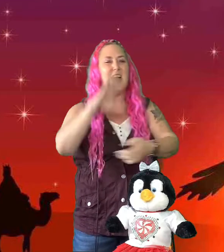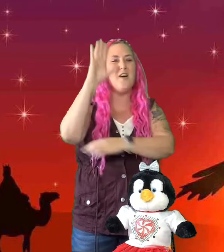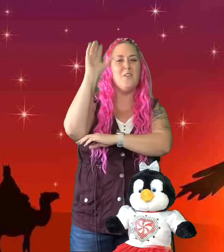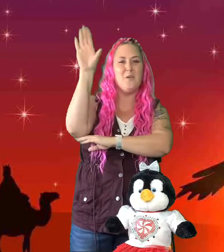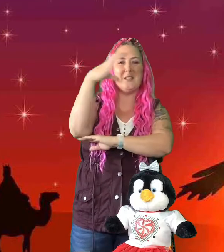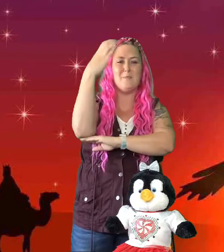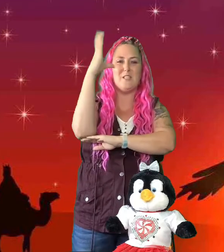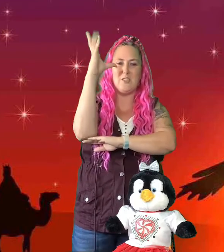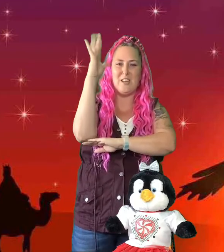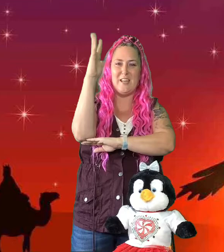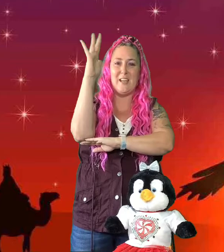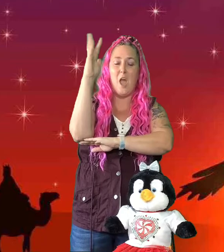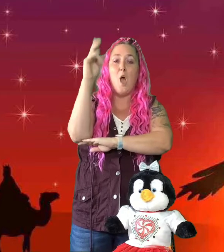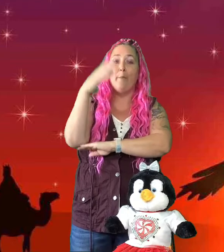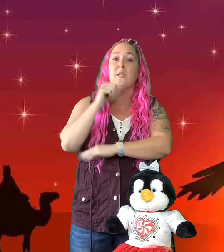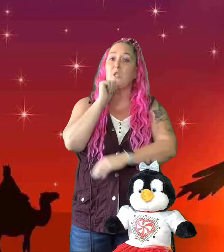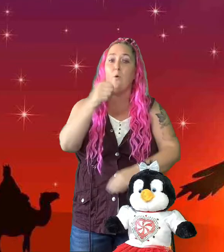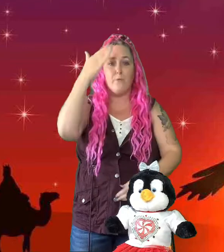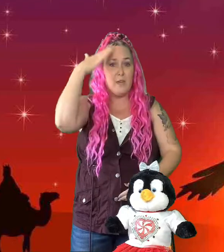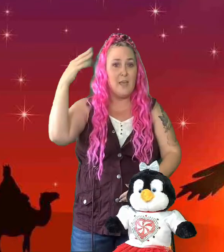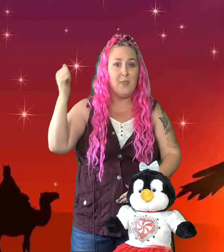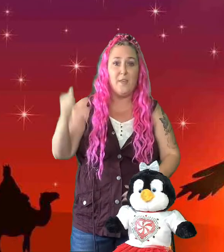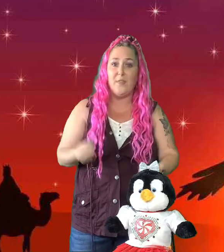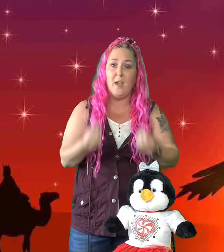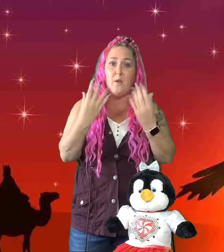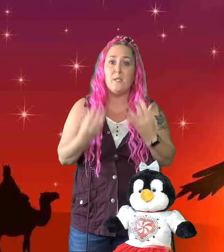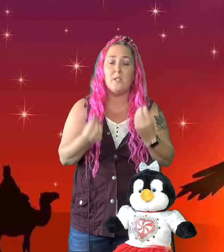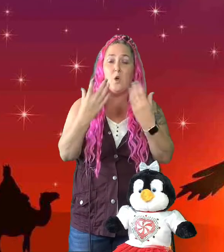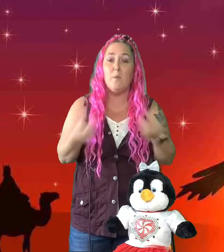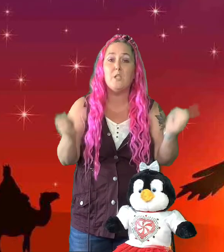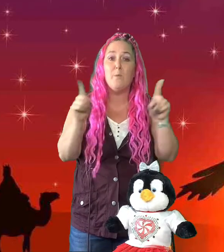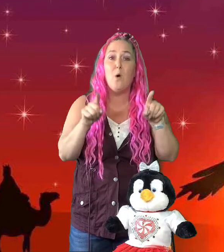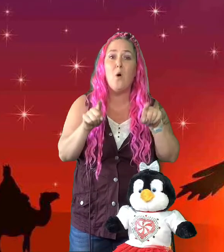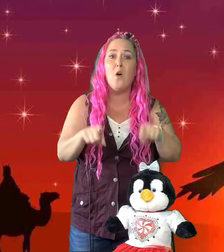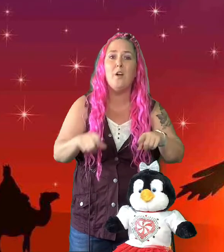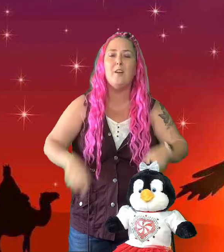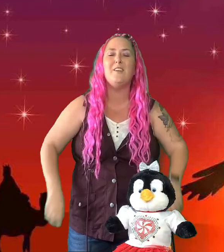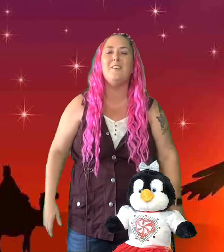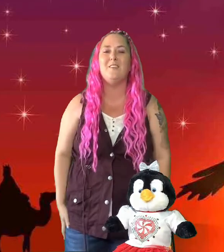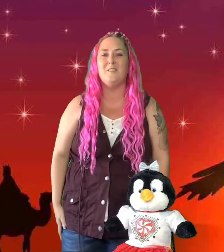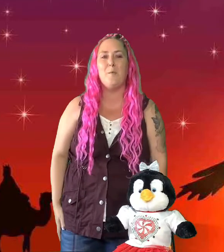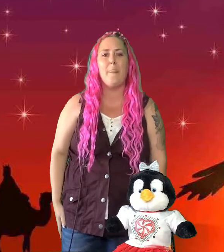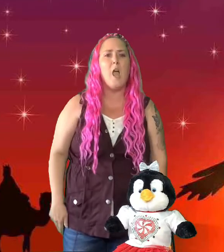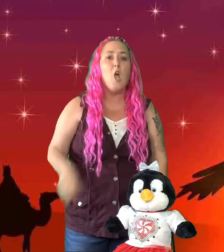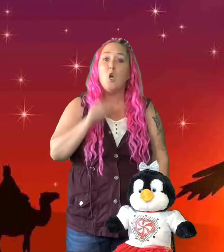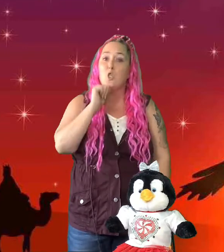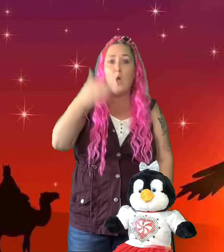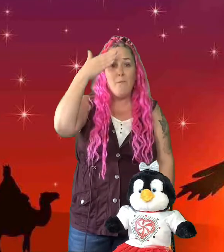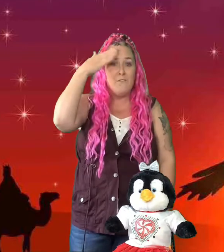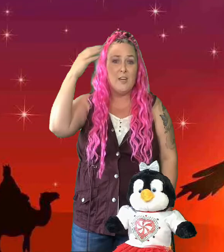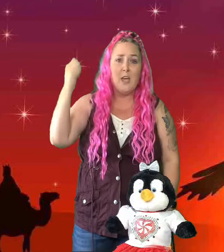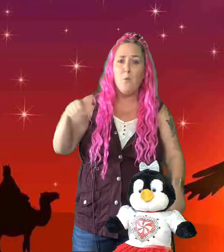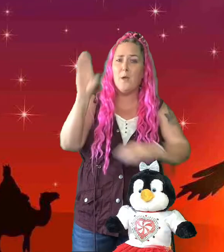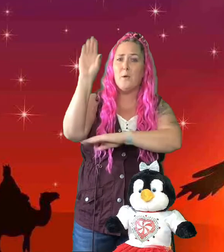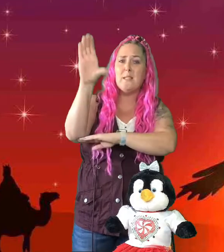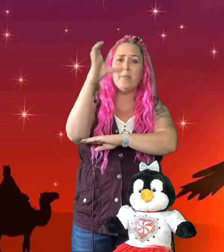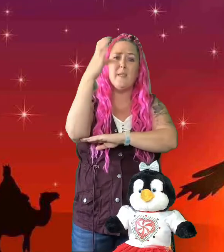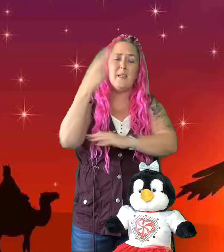down the Christmas tree. But don't forget that there is so much more. Don't forget what Christmas